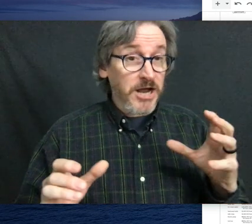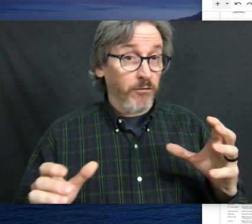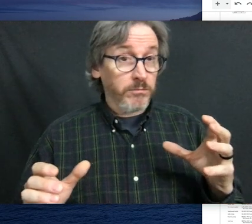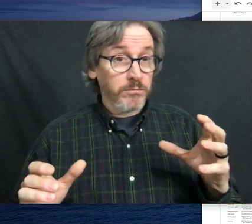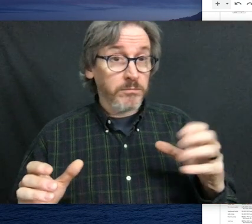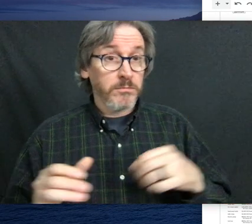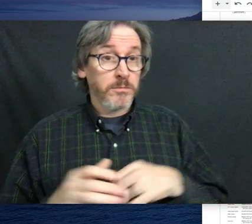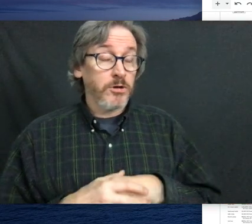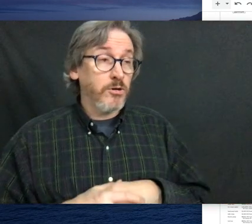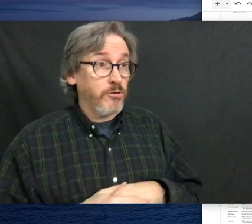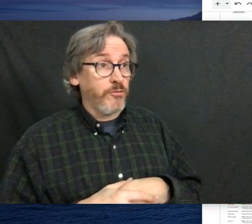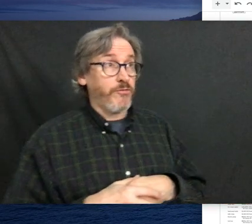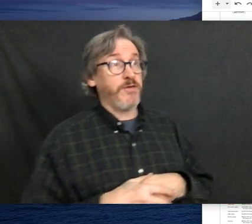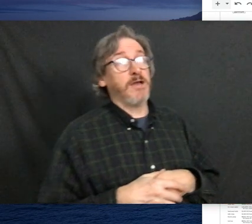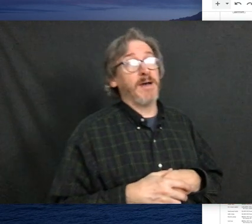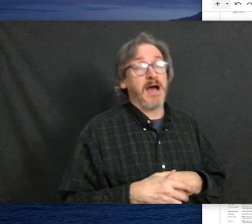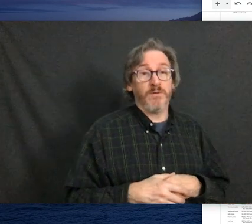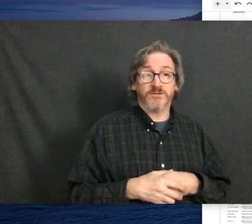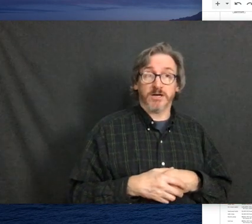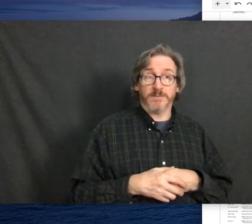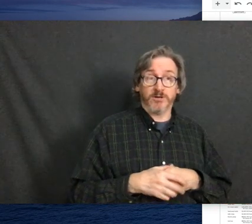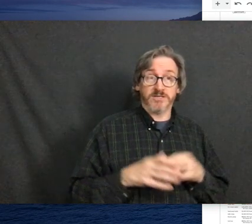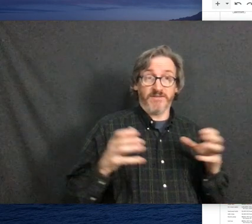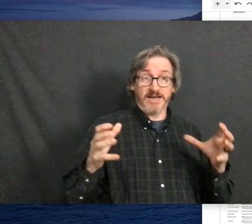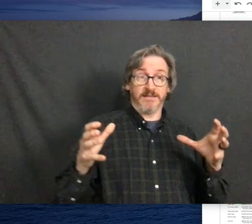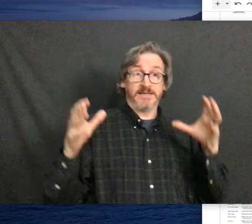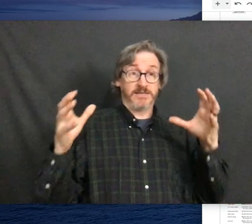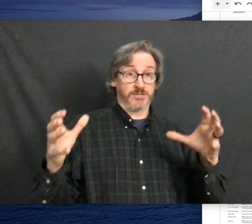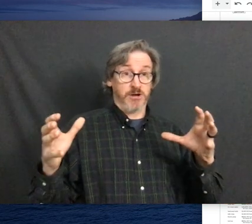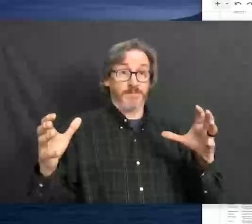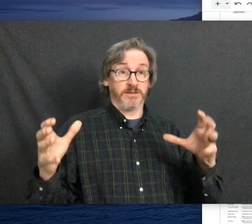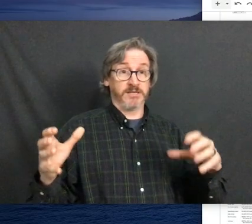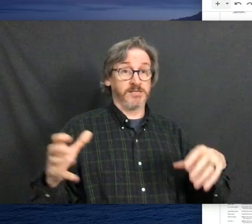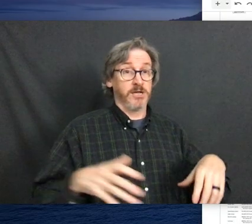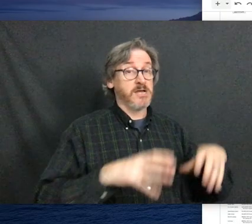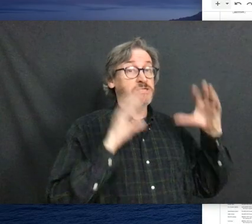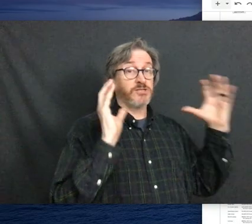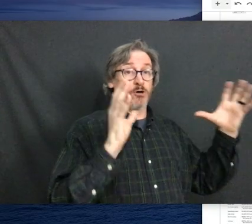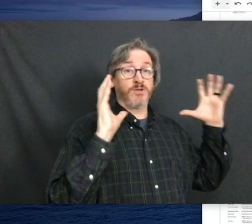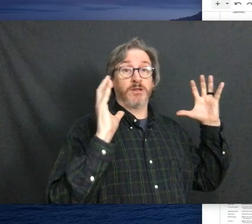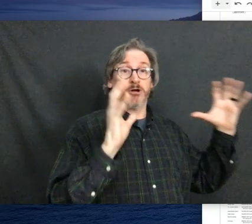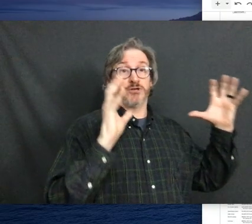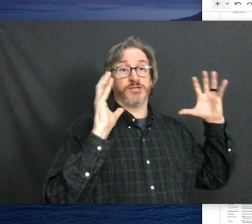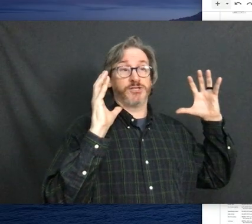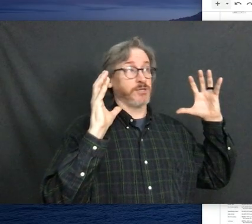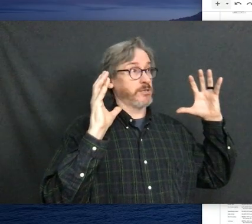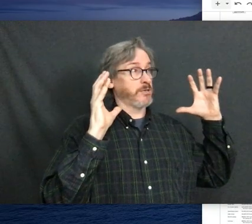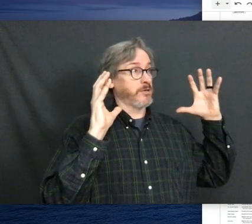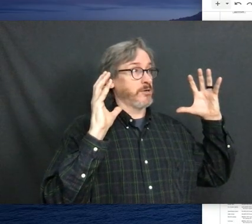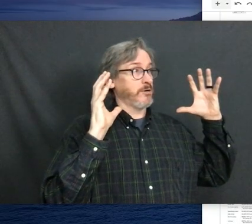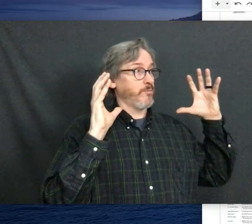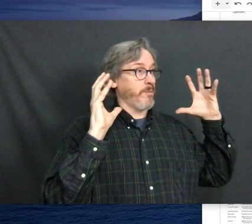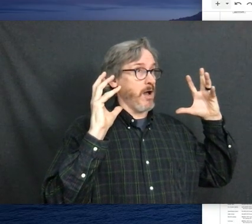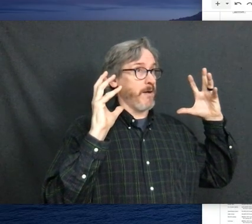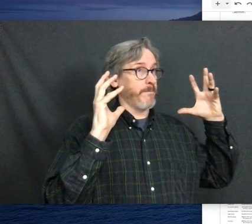In general, think about how we've talked about defining things and describing things. Start with the largest